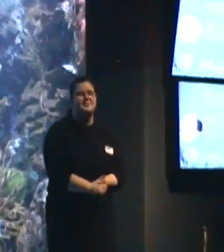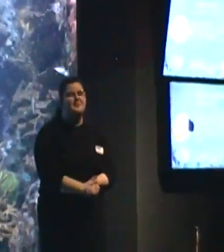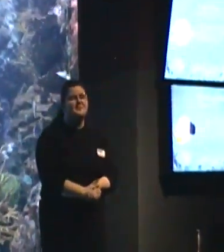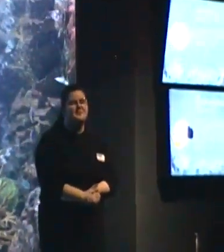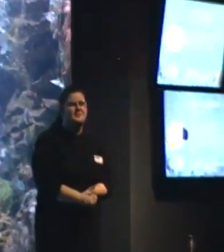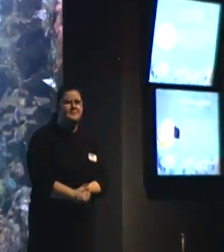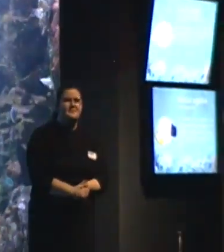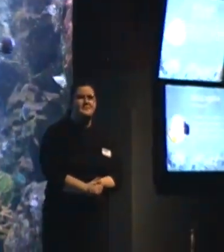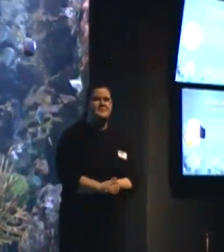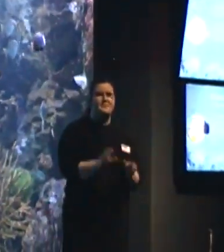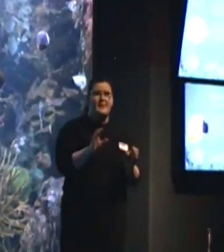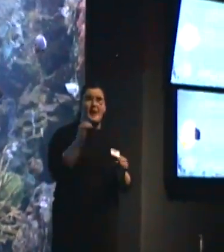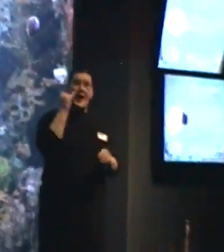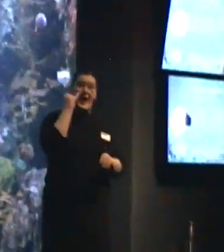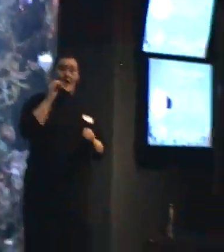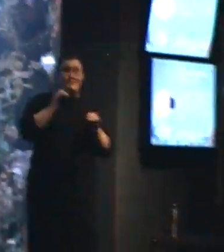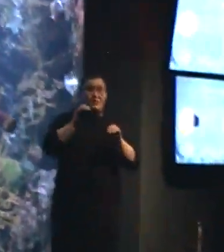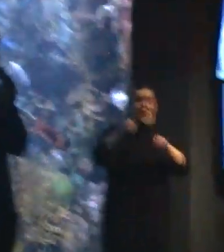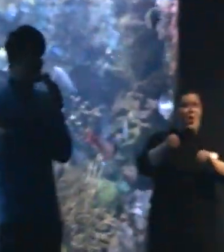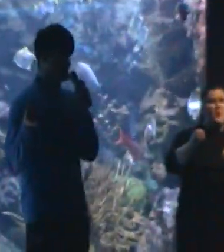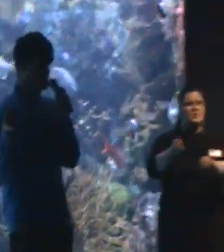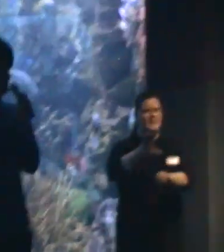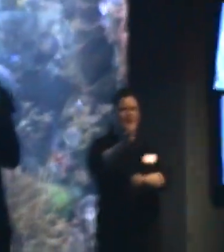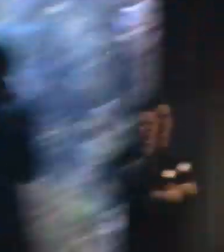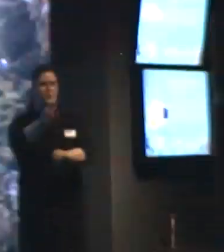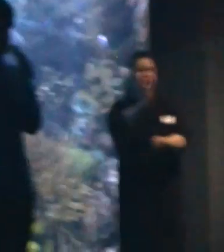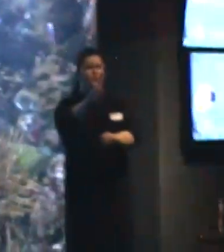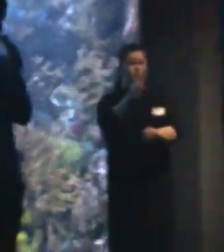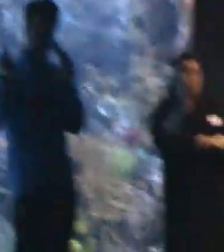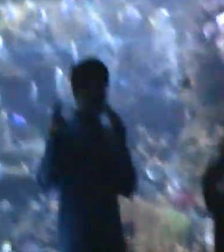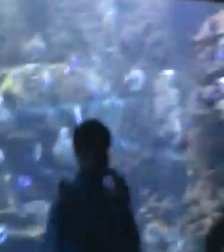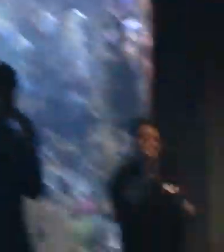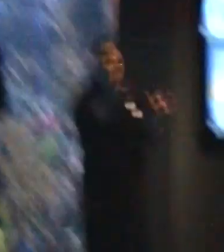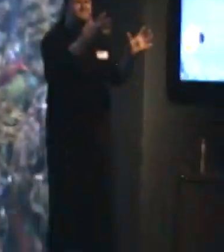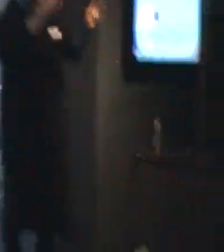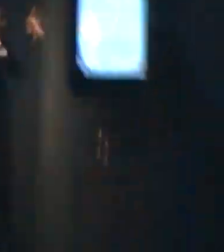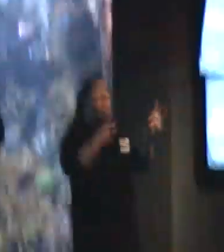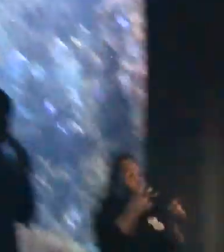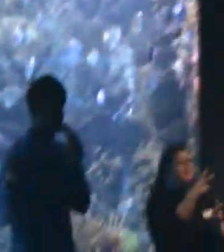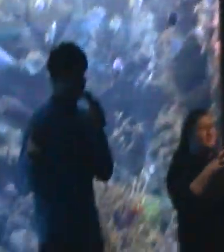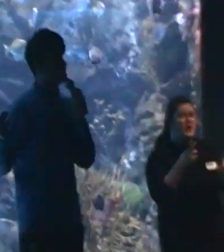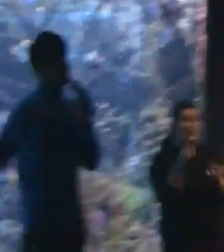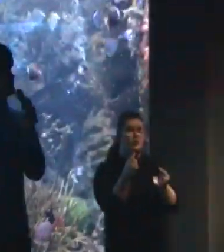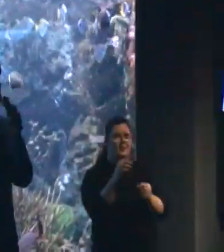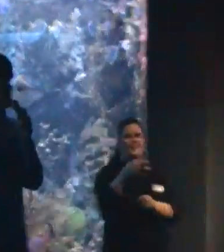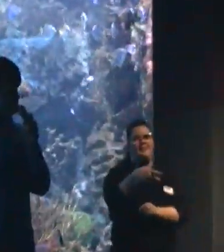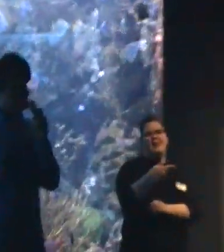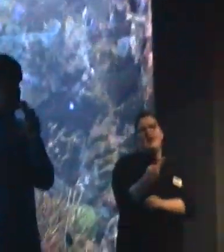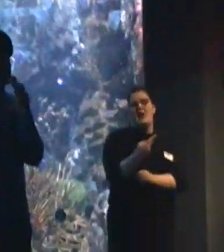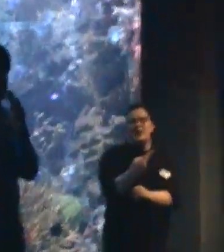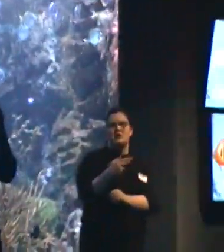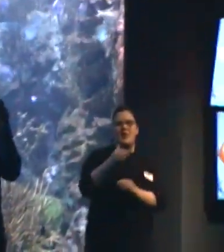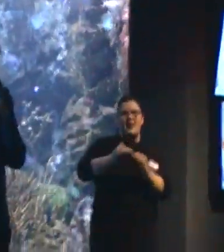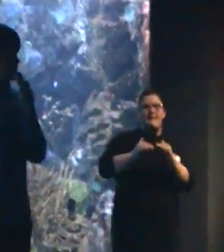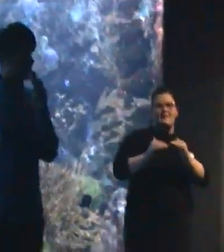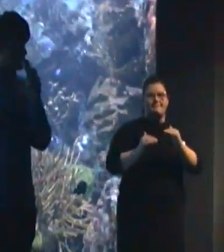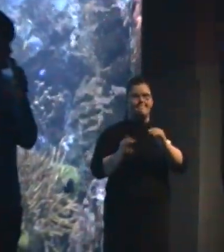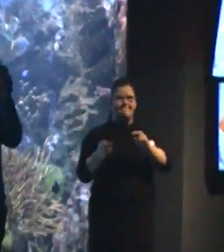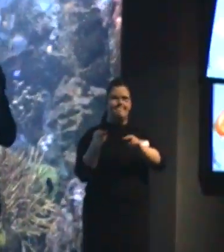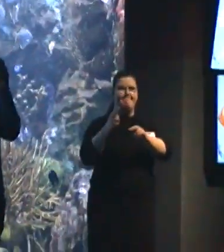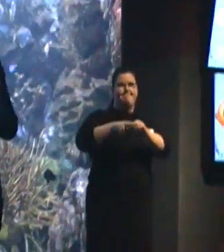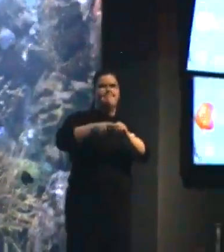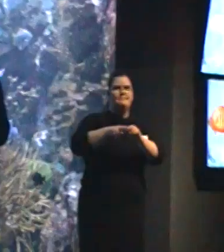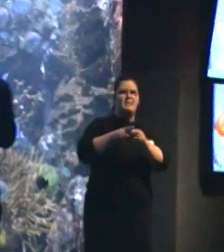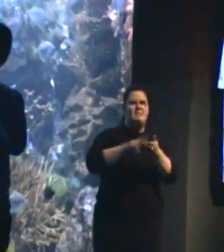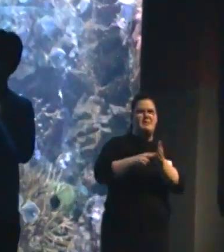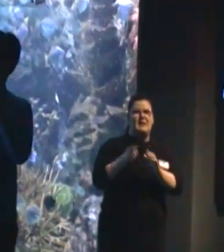Now, when the ocean absorbs too much CO2, it actually changes the chemistry of the water. It lowers the pH level, so it makes the water more acidic